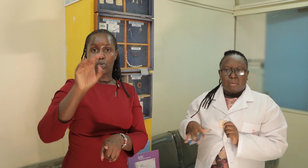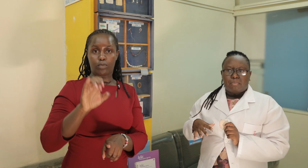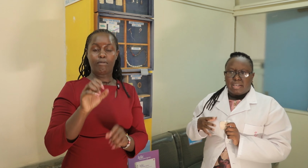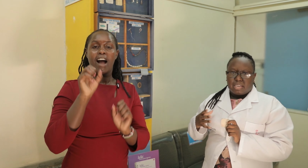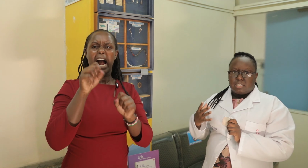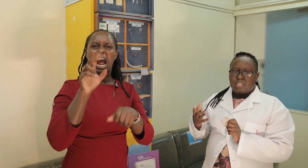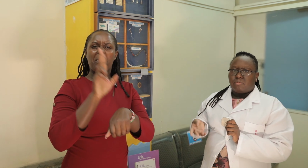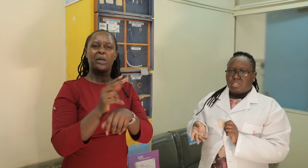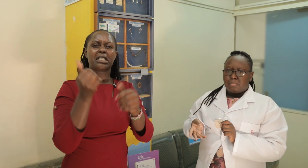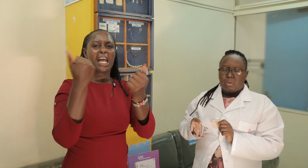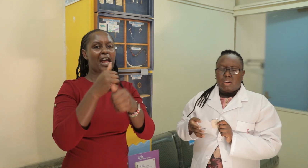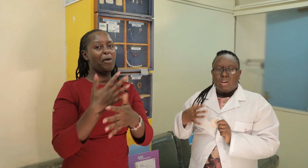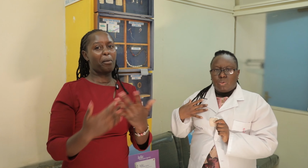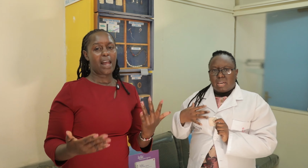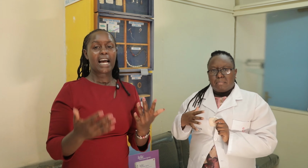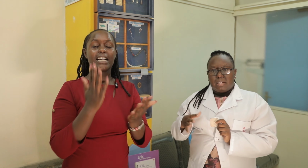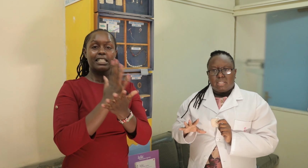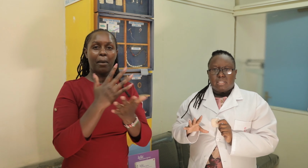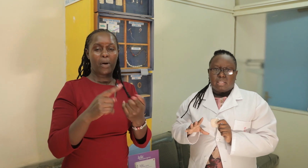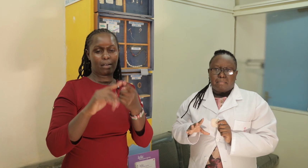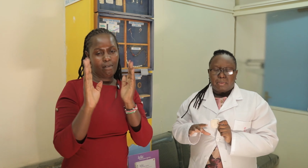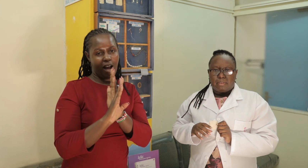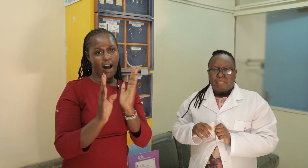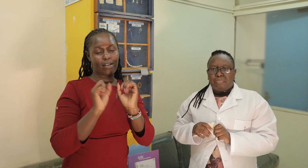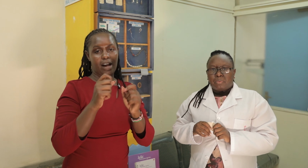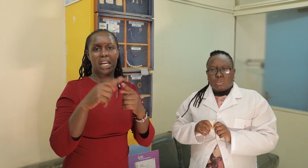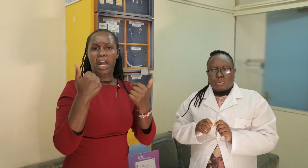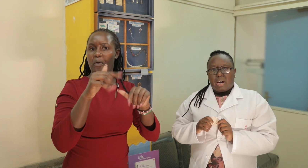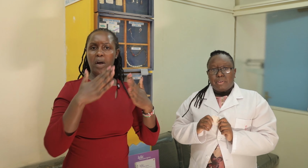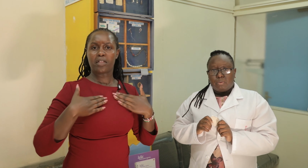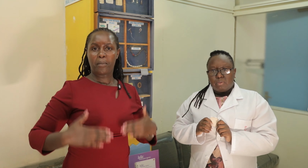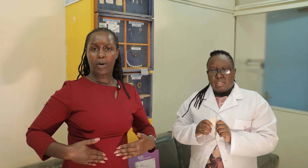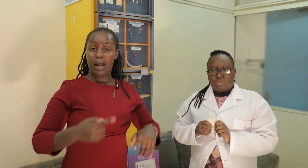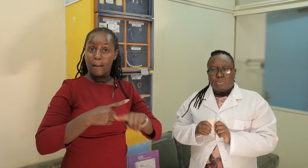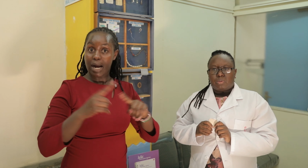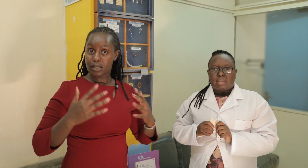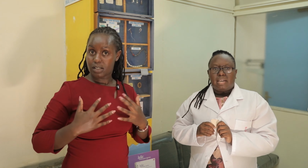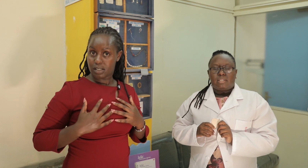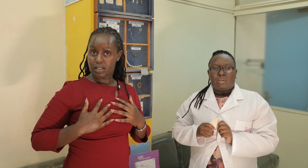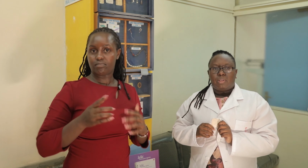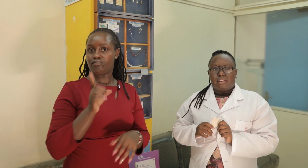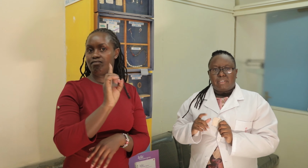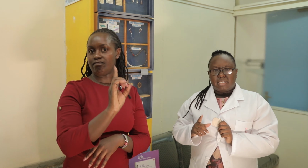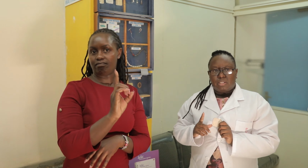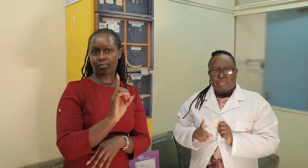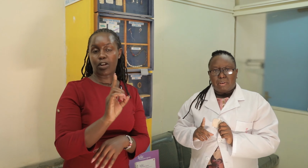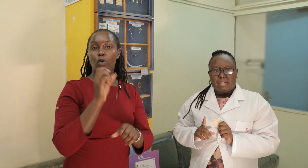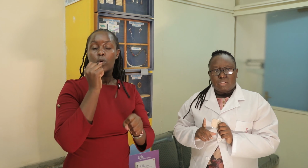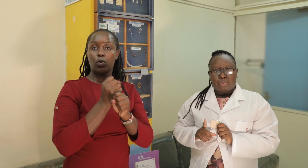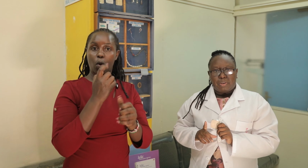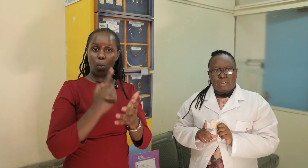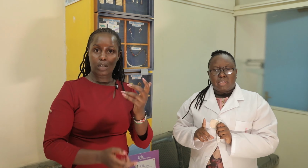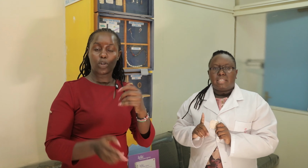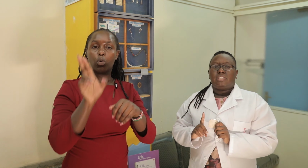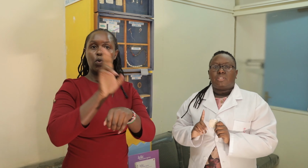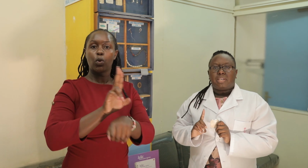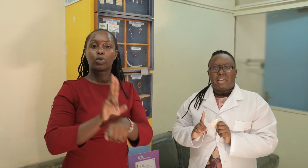not somewhere that it's visible, you can place it in the body. So how you use it, you start on the first day of your menstrual period, that